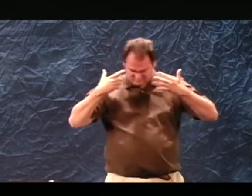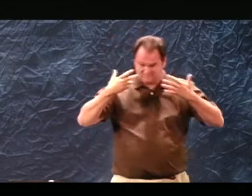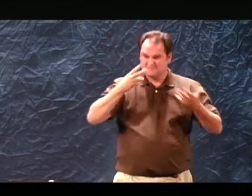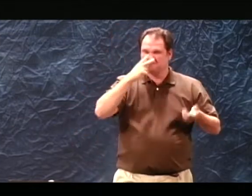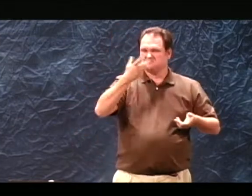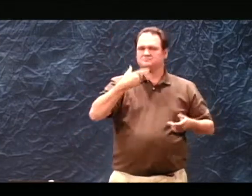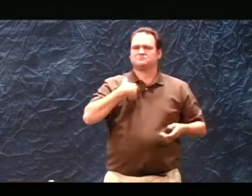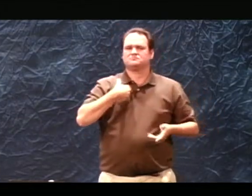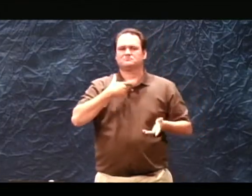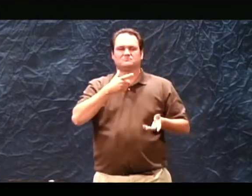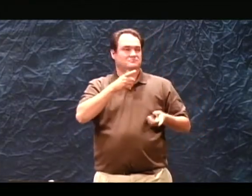members